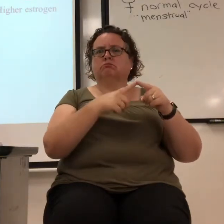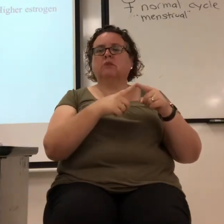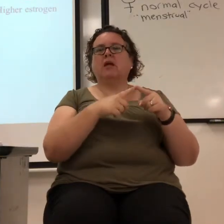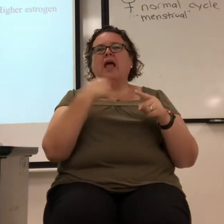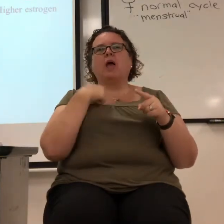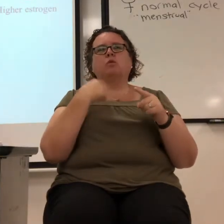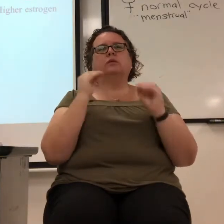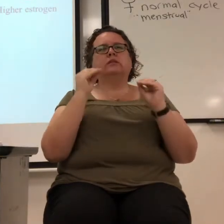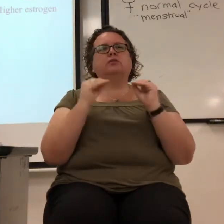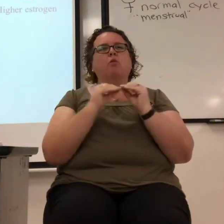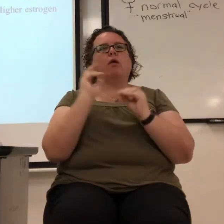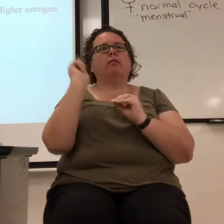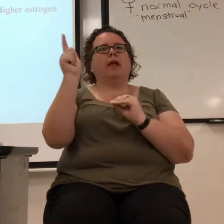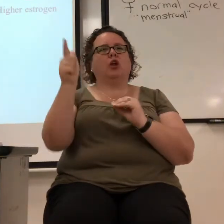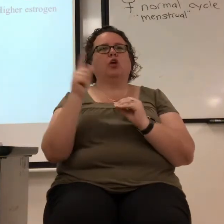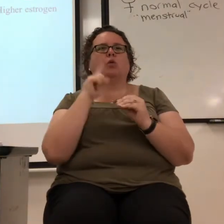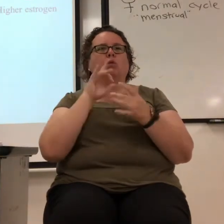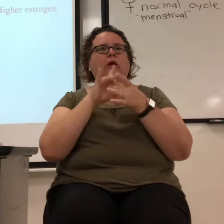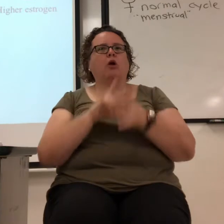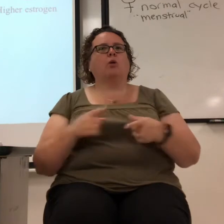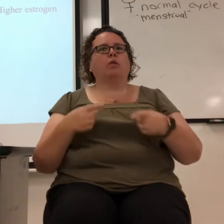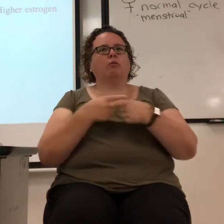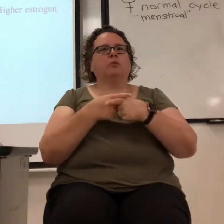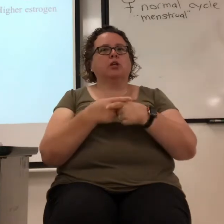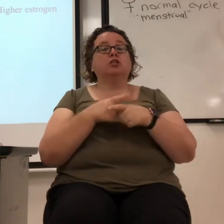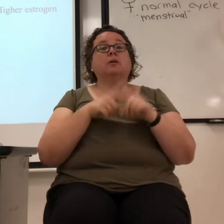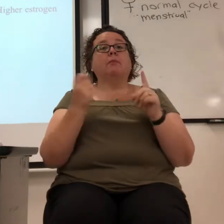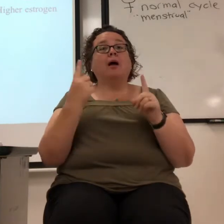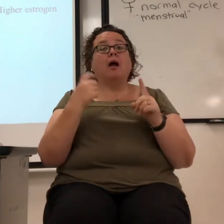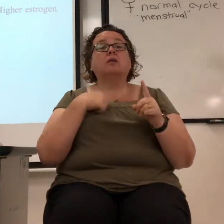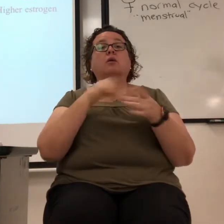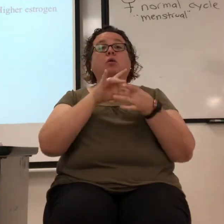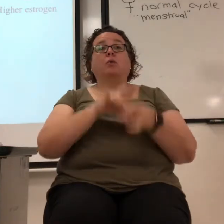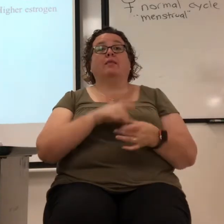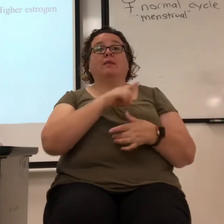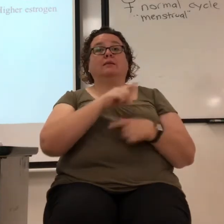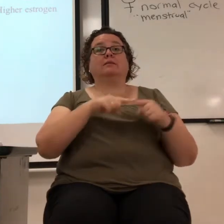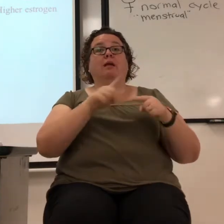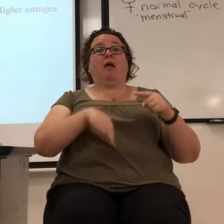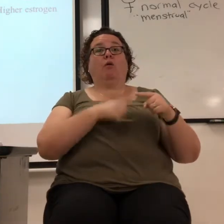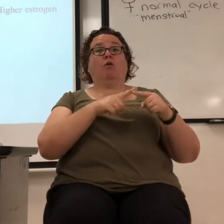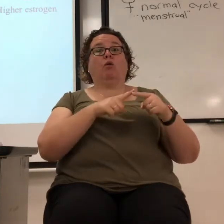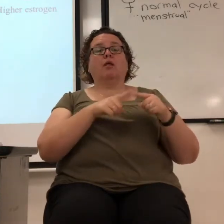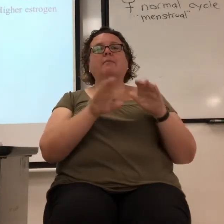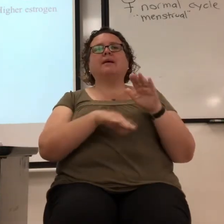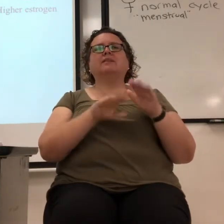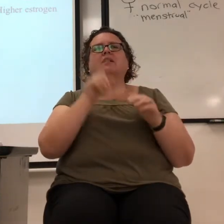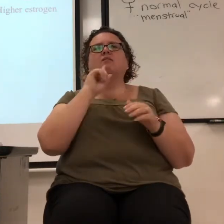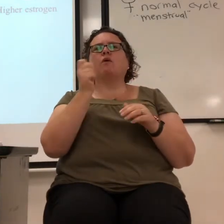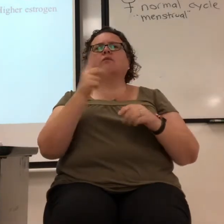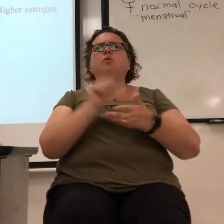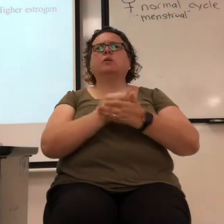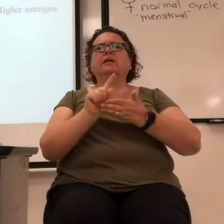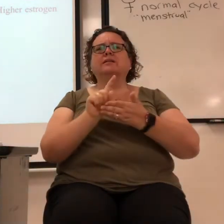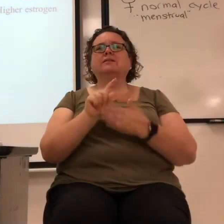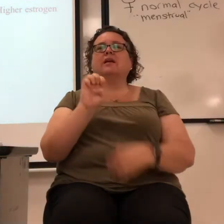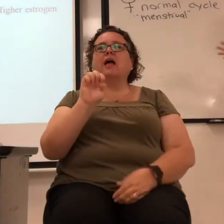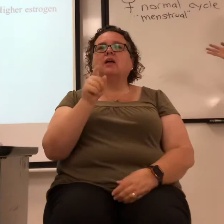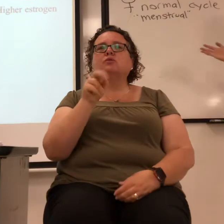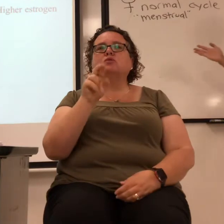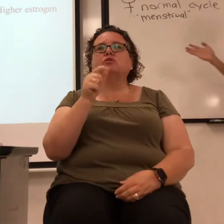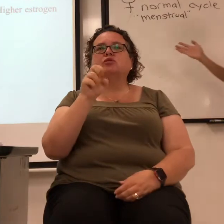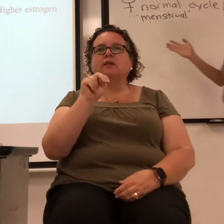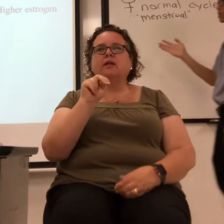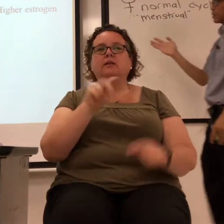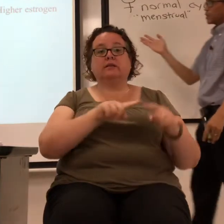repro. For now, just to know what kind of prolactin does. For this cycle, basically, for a couple of weeks, estrogen